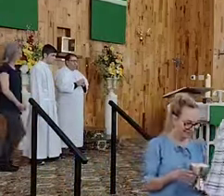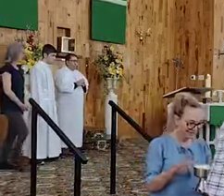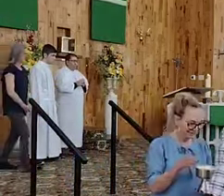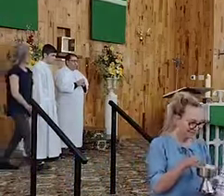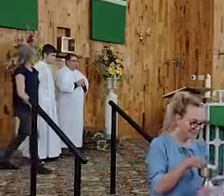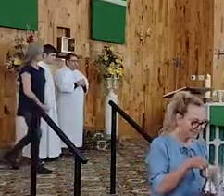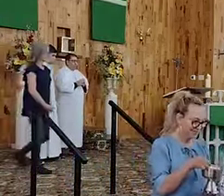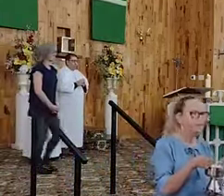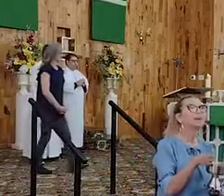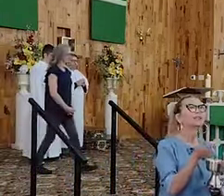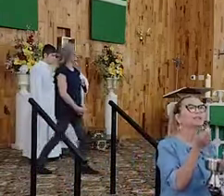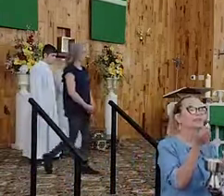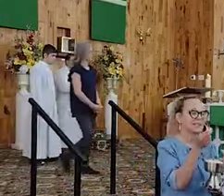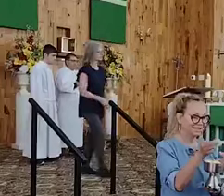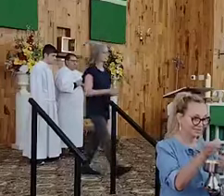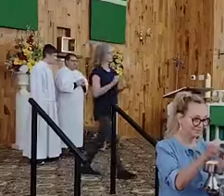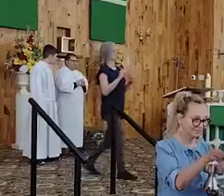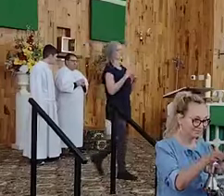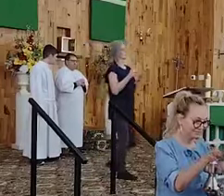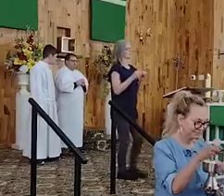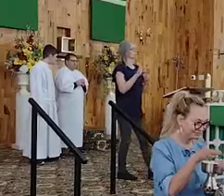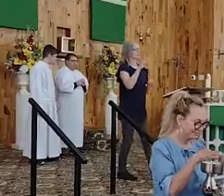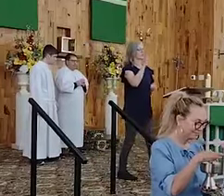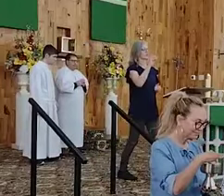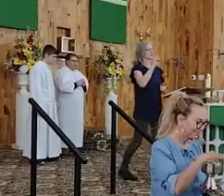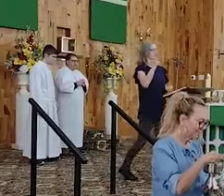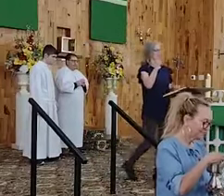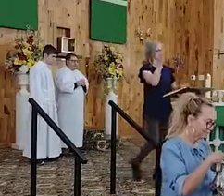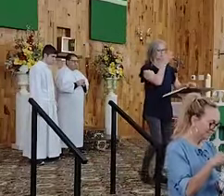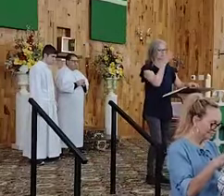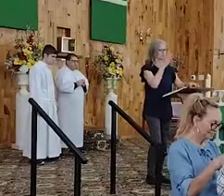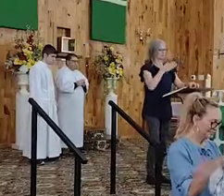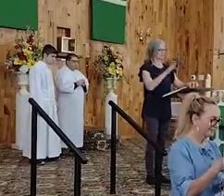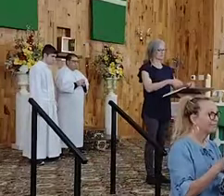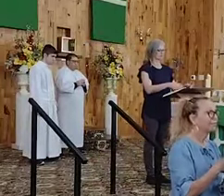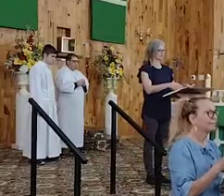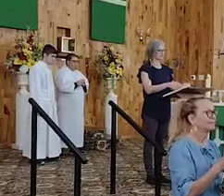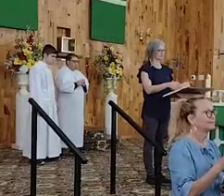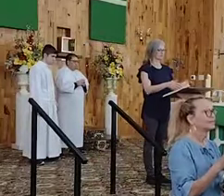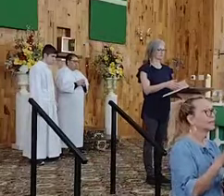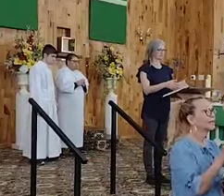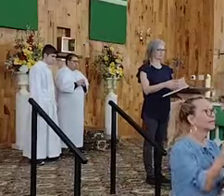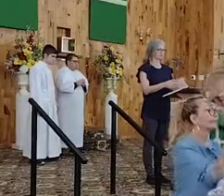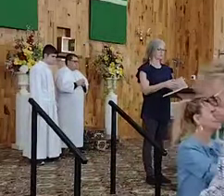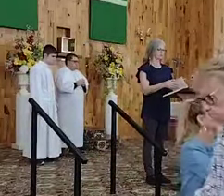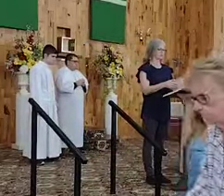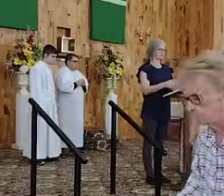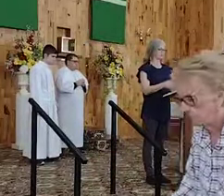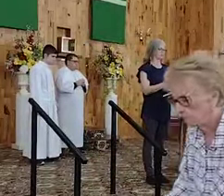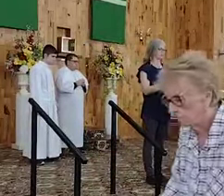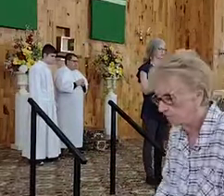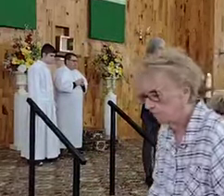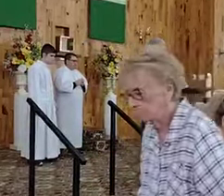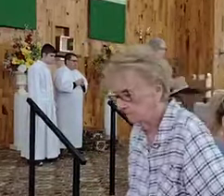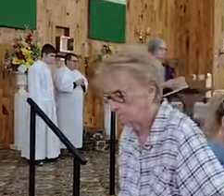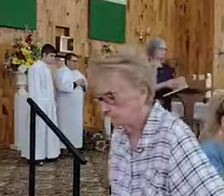This morning is number 409 in the Heritage Crystal. Please seat 409.